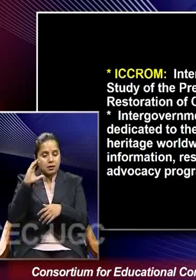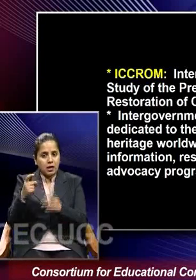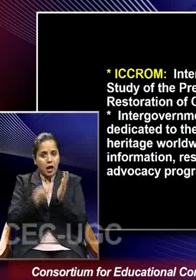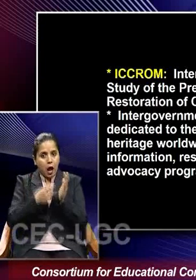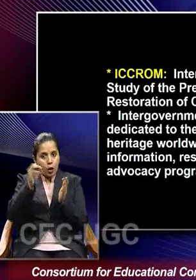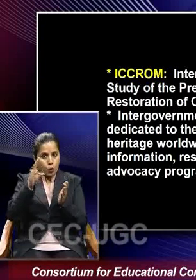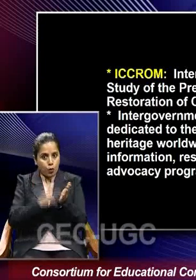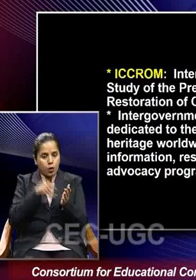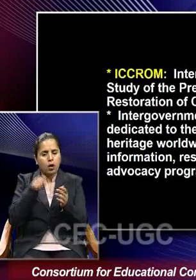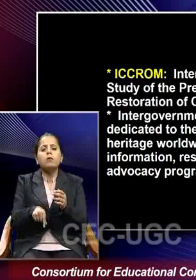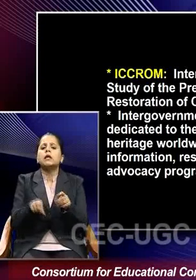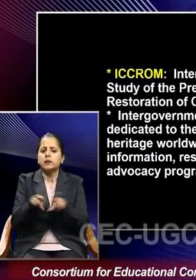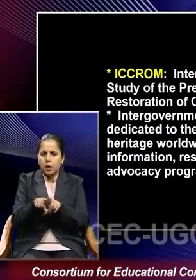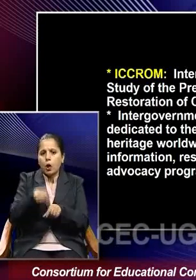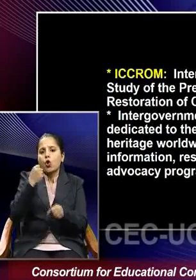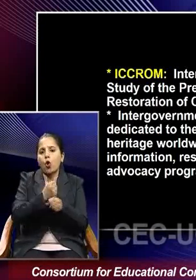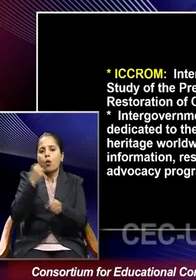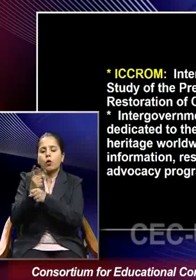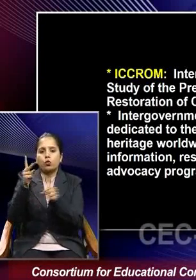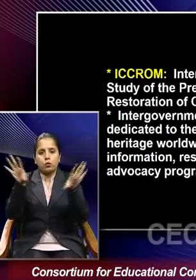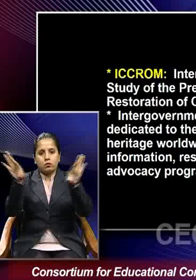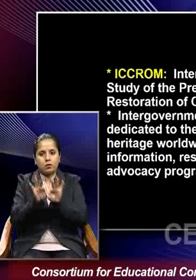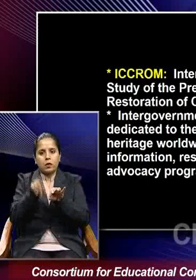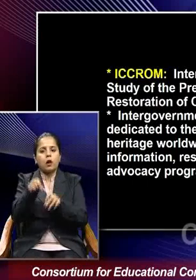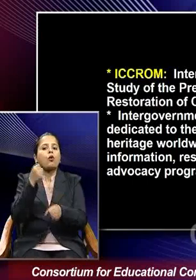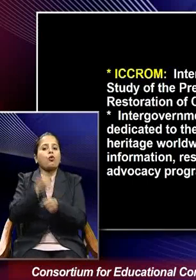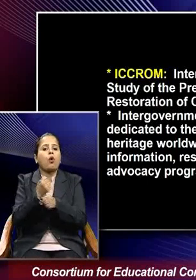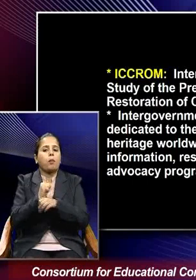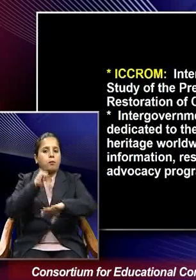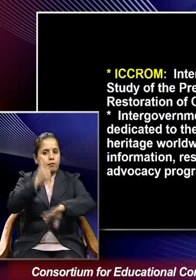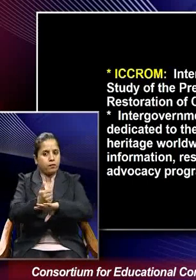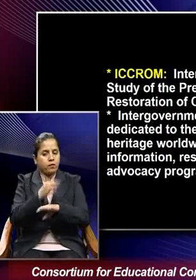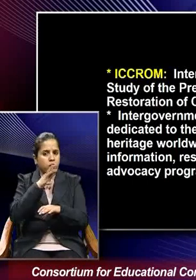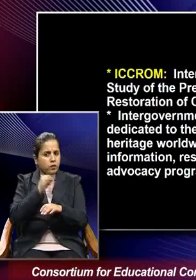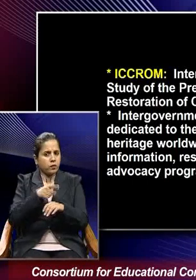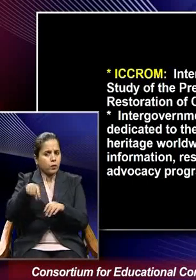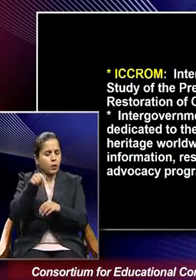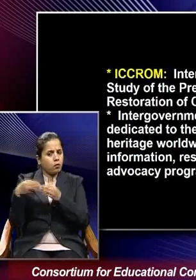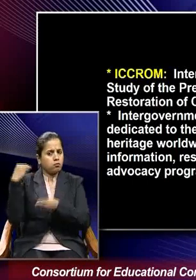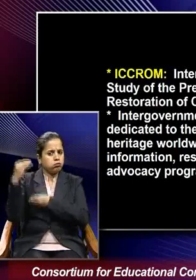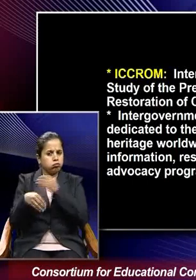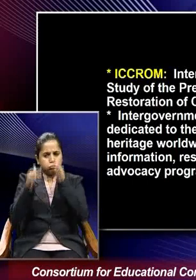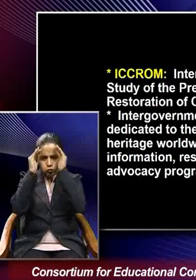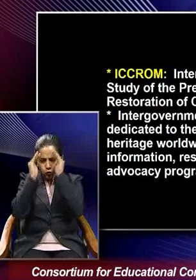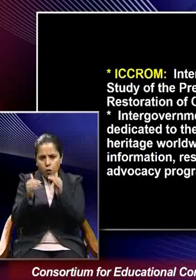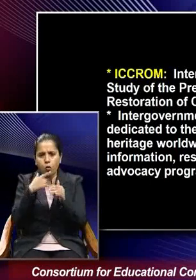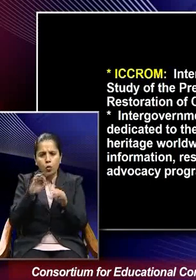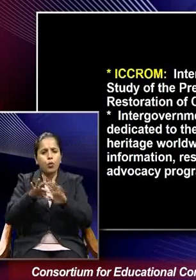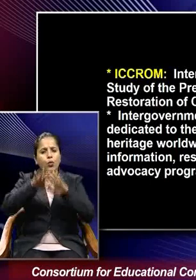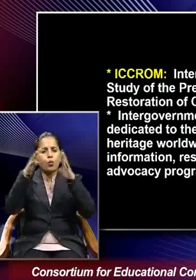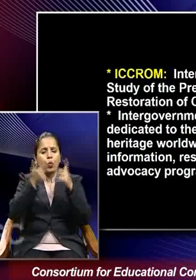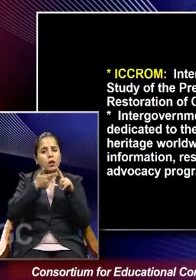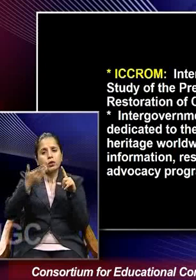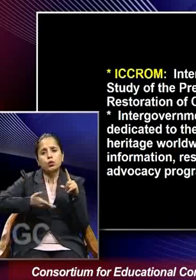an intergovernmental organization dedicated to the preservation of cultural heritage worldwide through